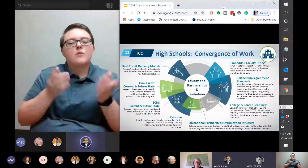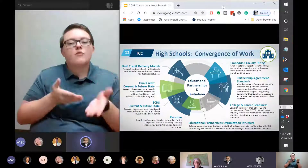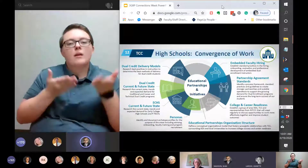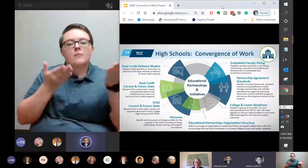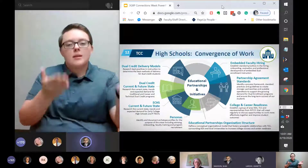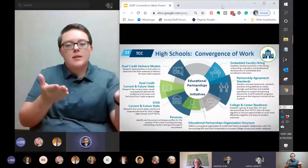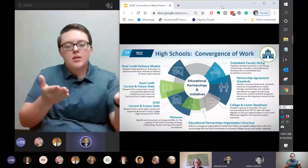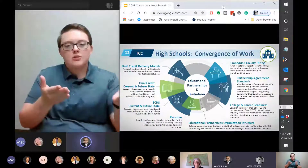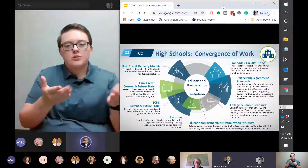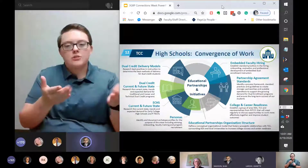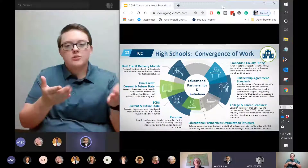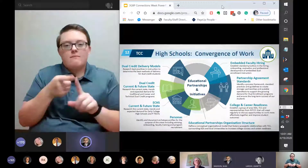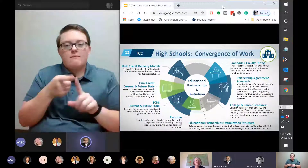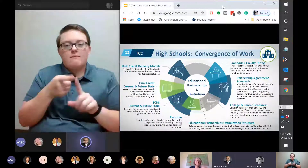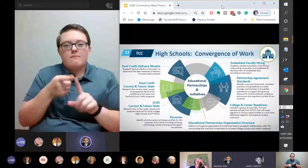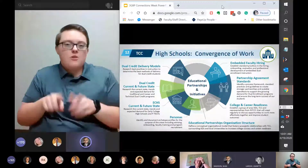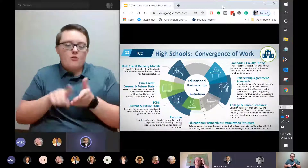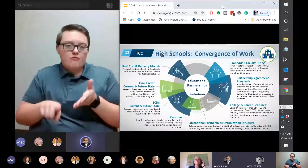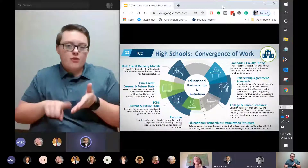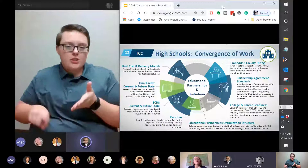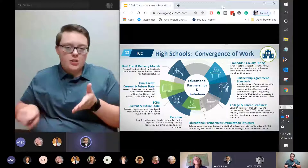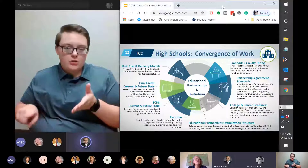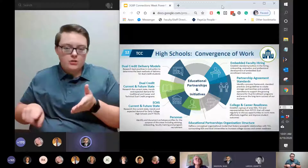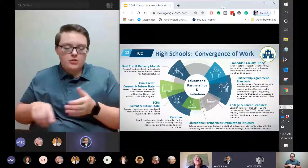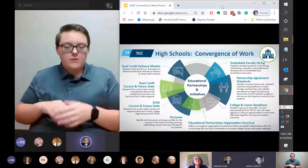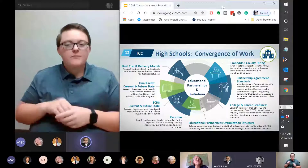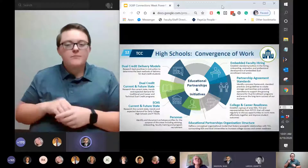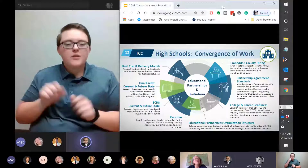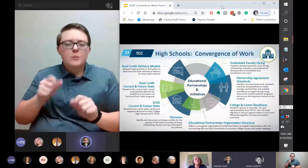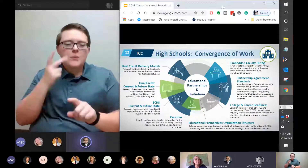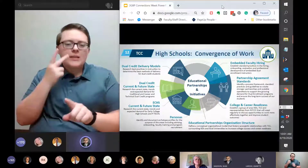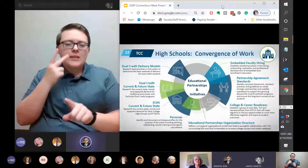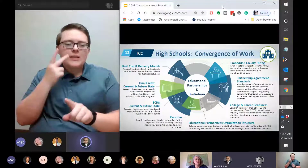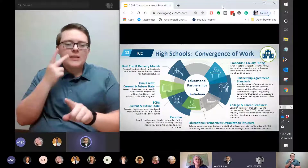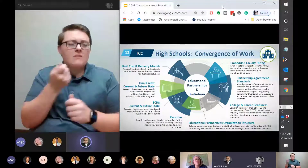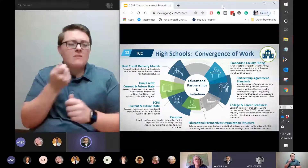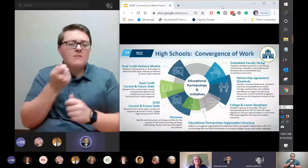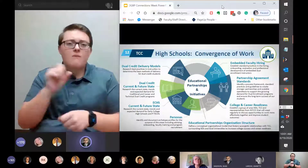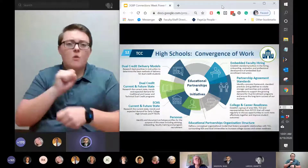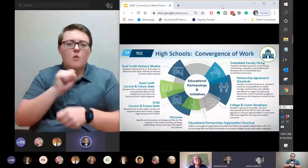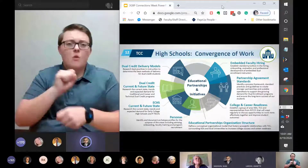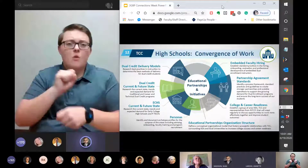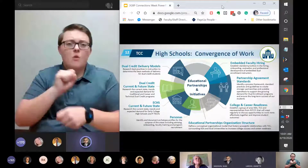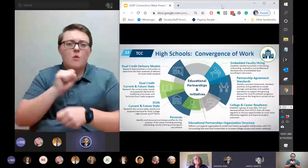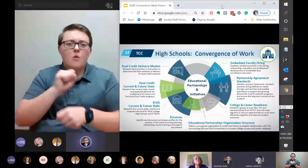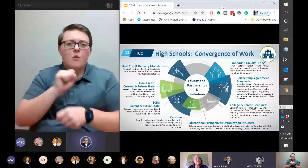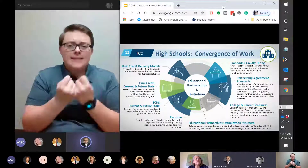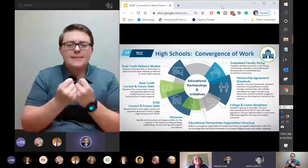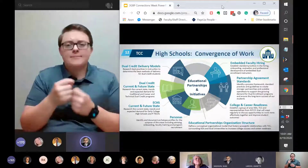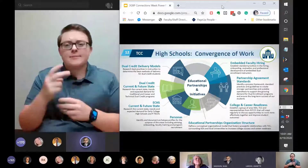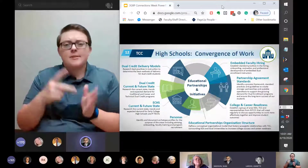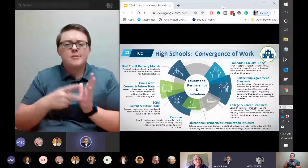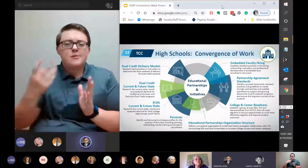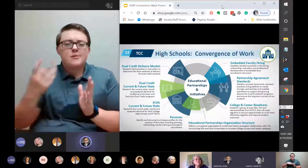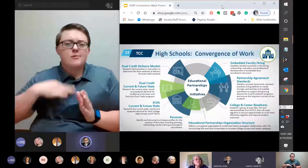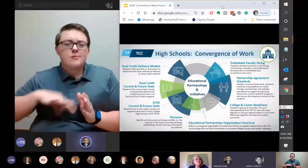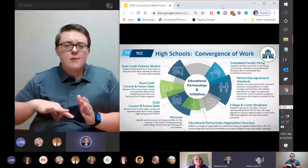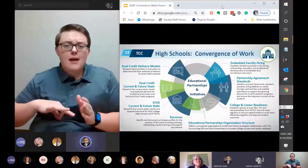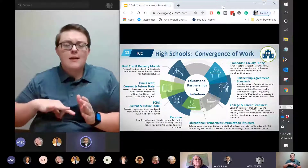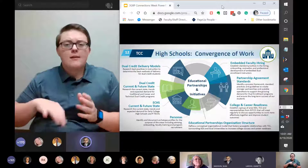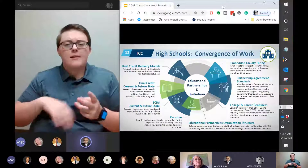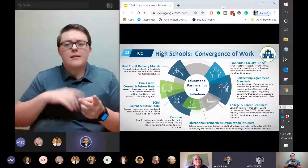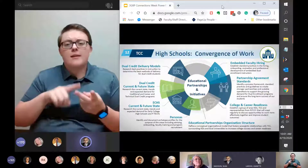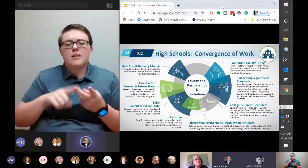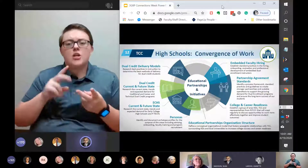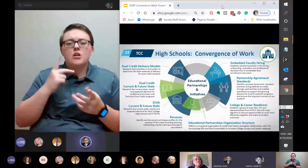teams you see right here. And they have several work teams that you can see: dual credit delivery models, dual credit current